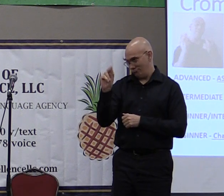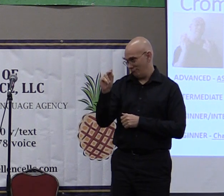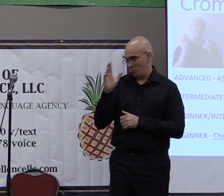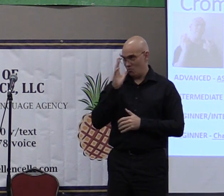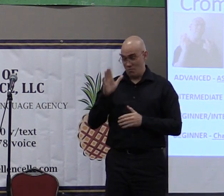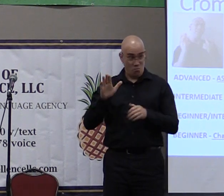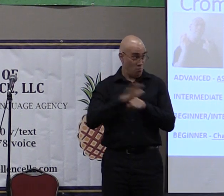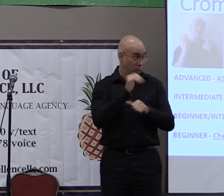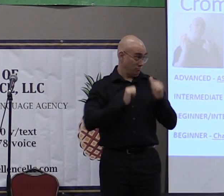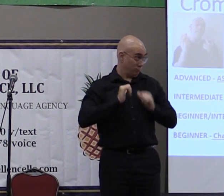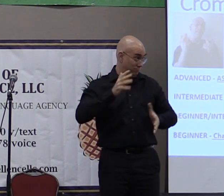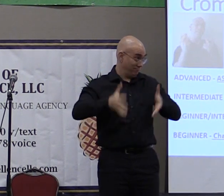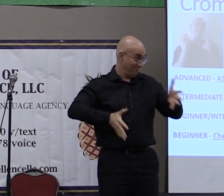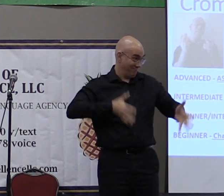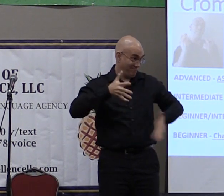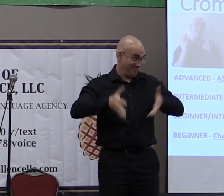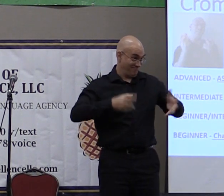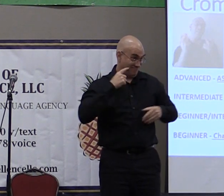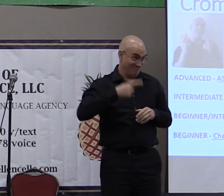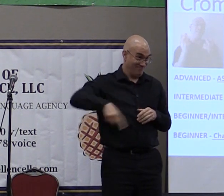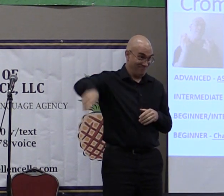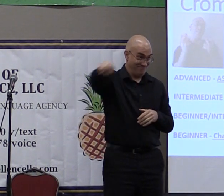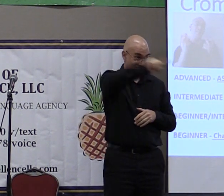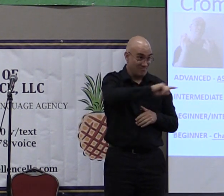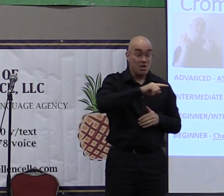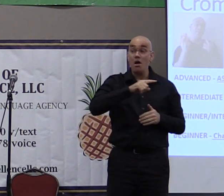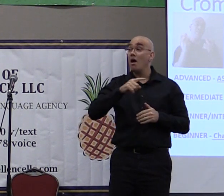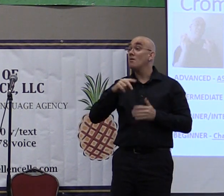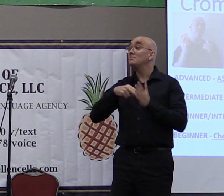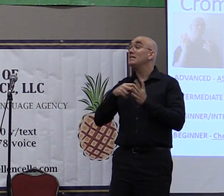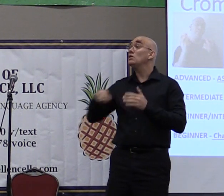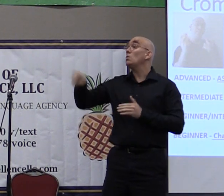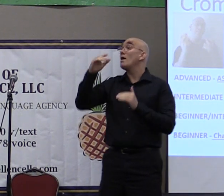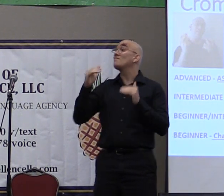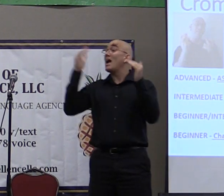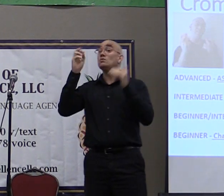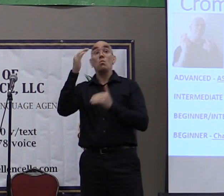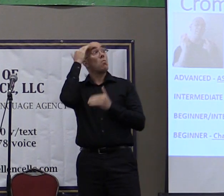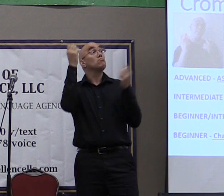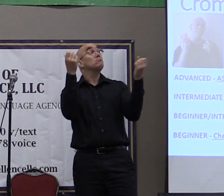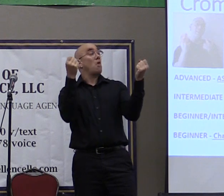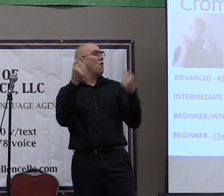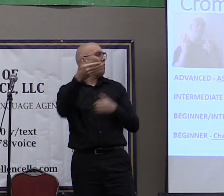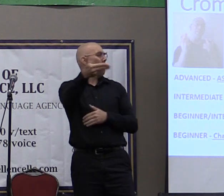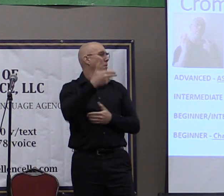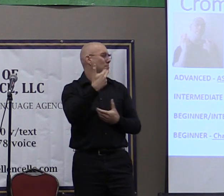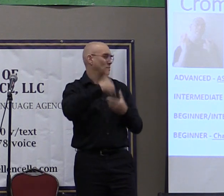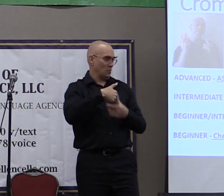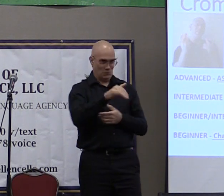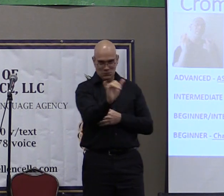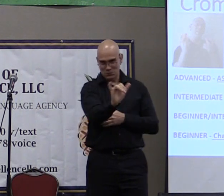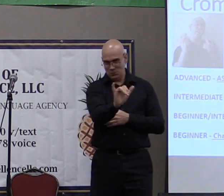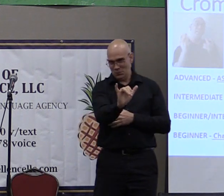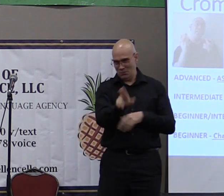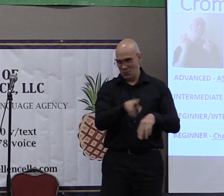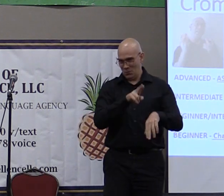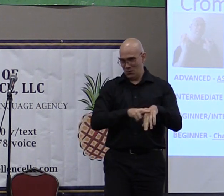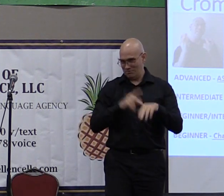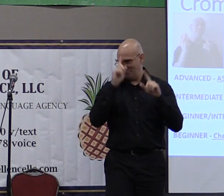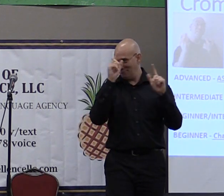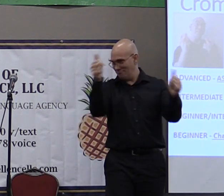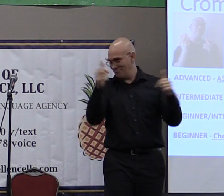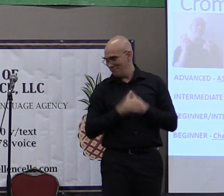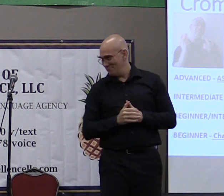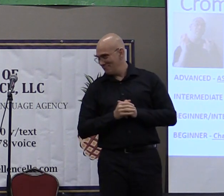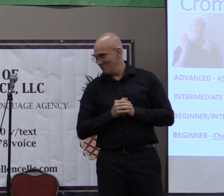signs to understand? No. The whole show will be in gestures for you. Meaning, if you know sign, you're welcome